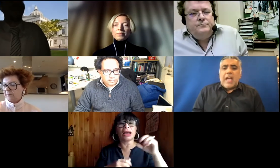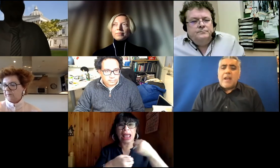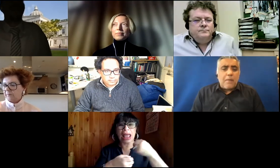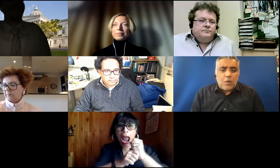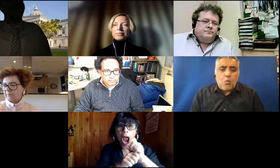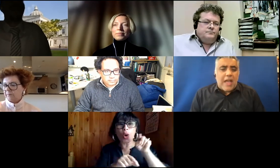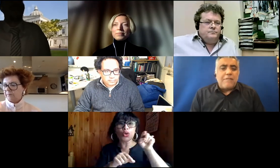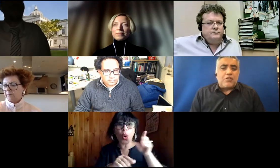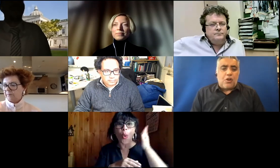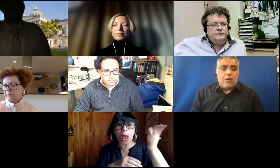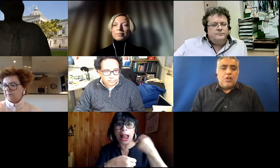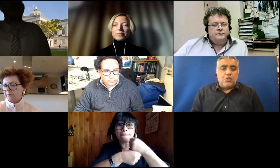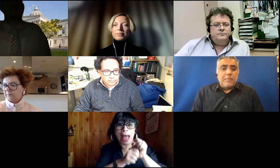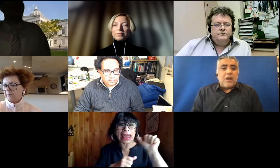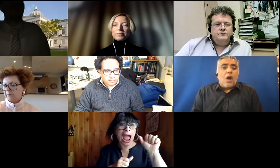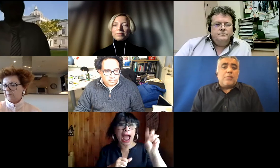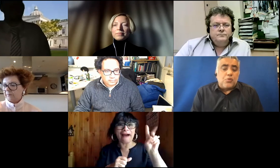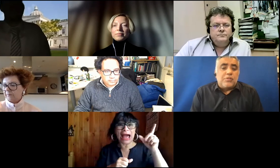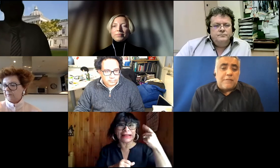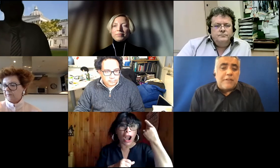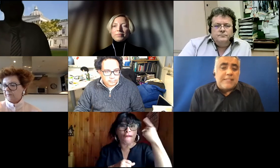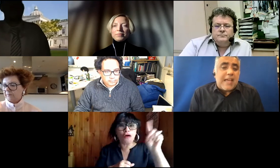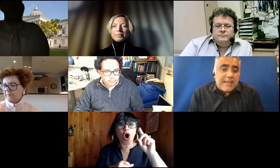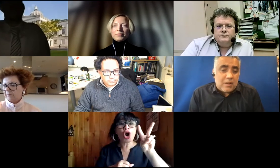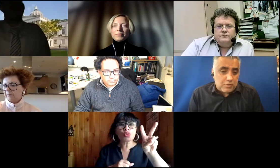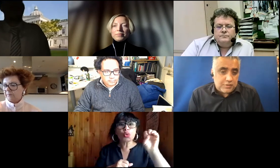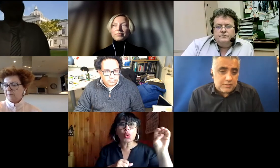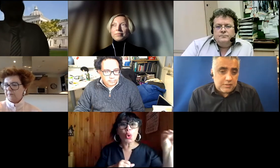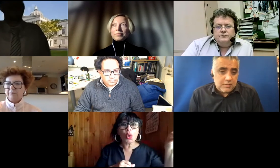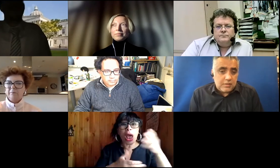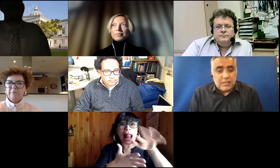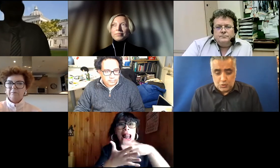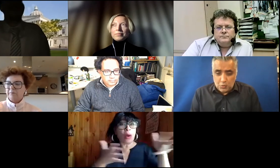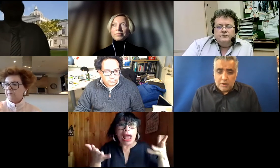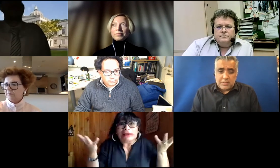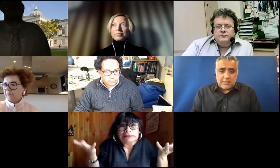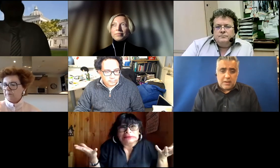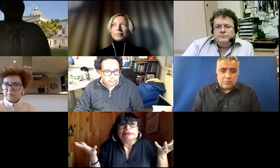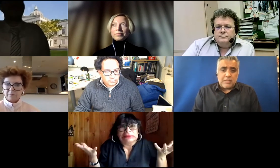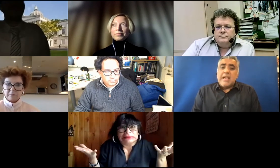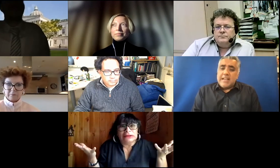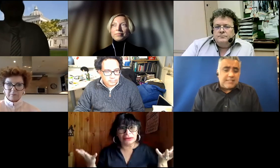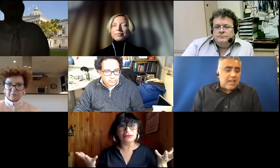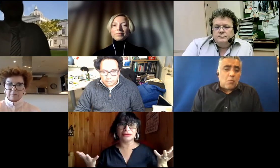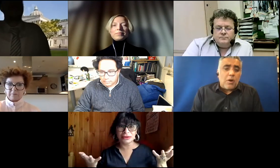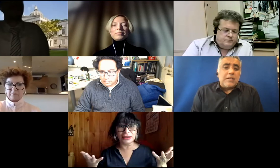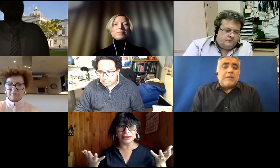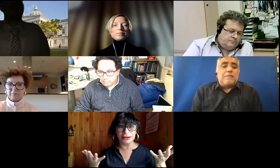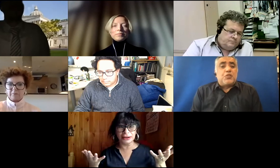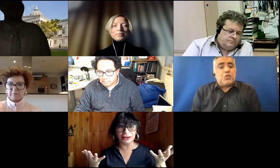We cannot make one avatar to meet all of those different sign languages. The 200 sign languages, it's